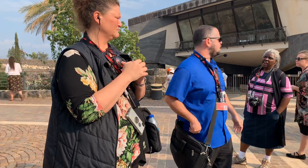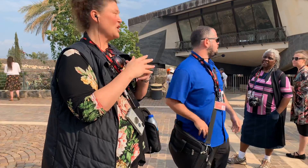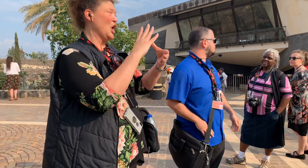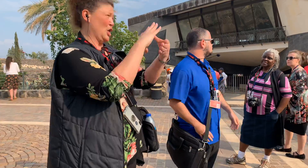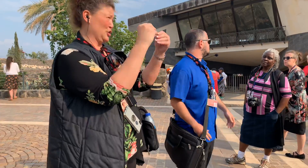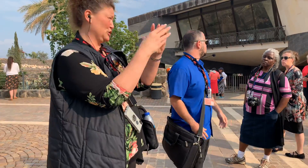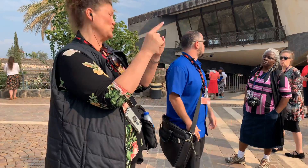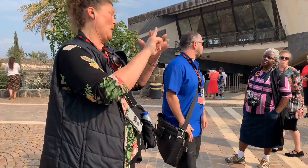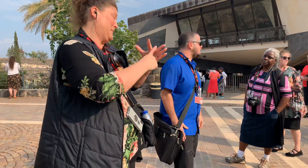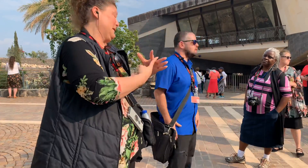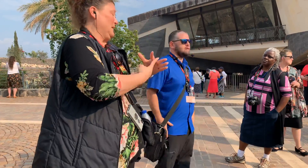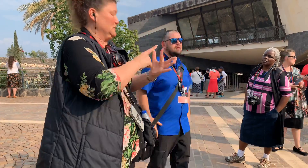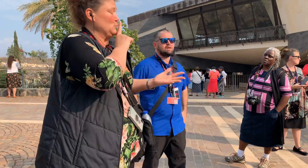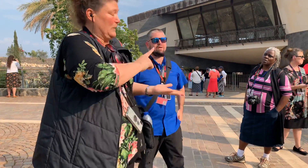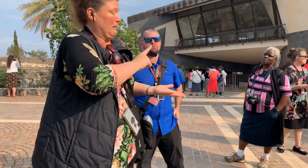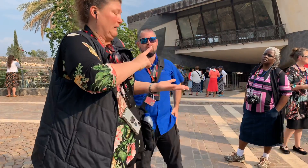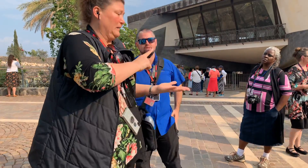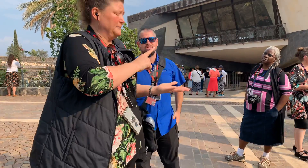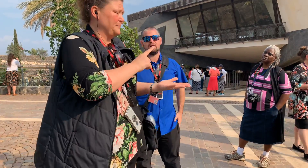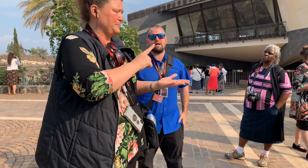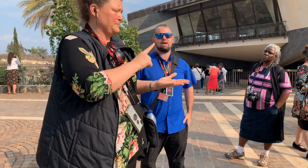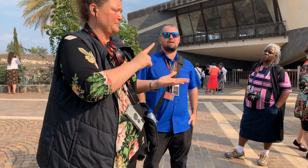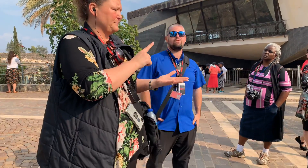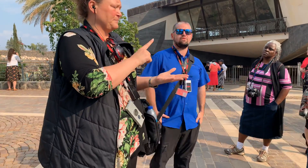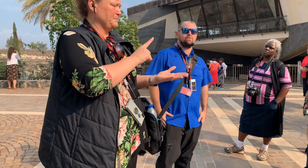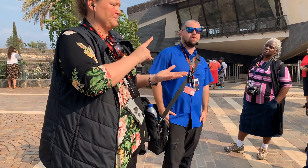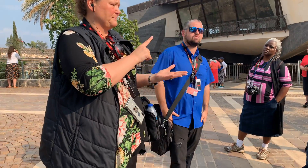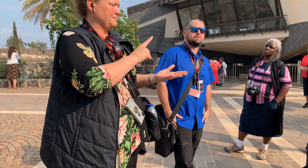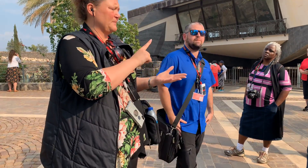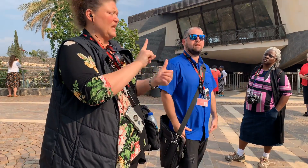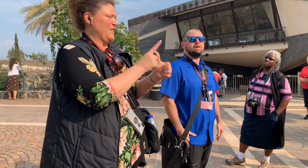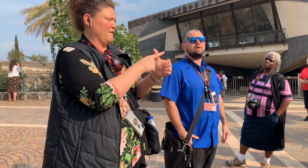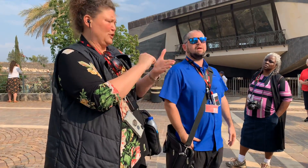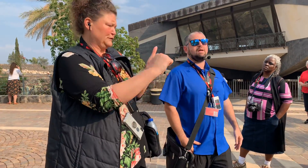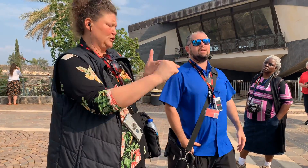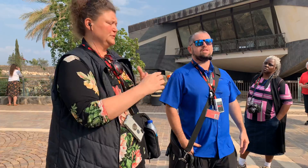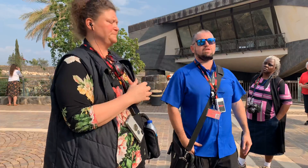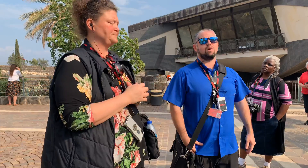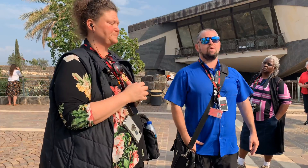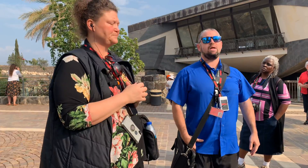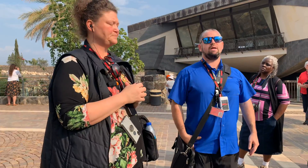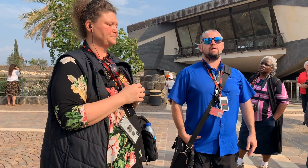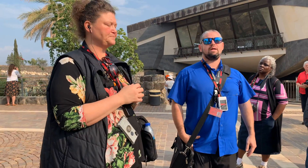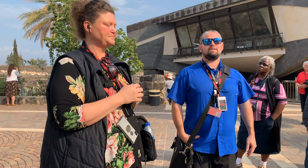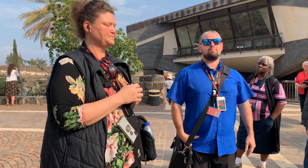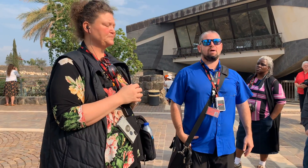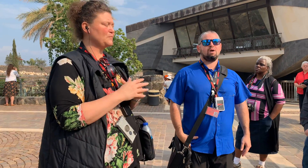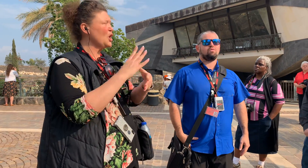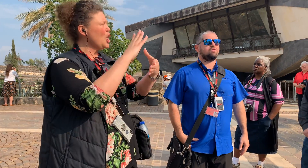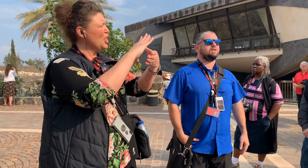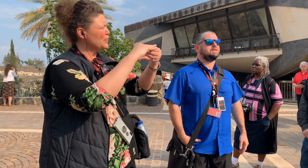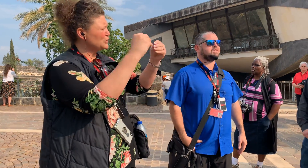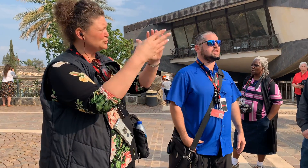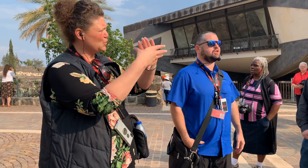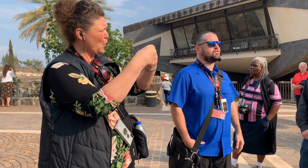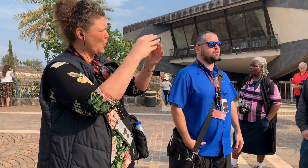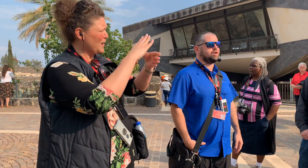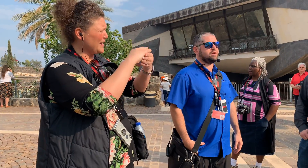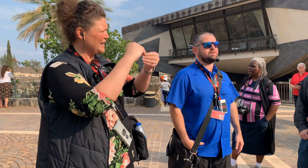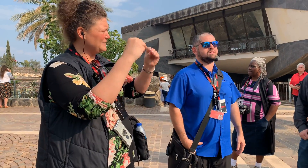story begins in the first verse. The story is about